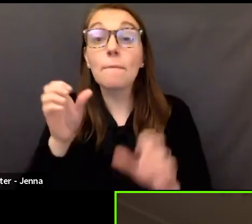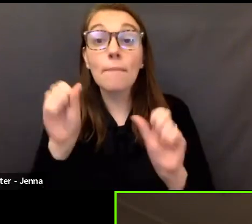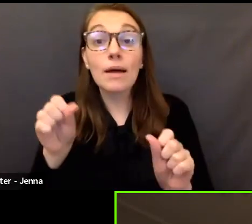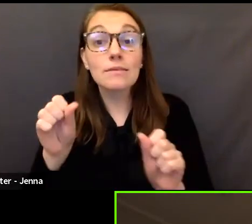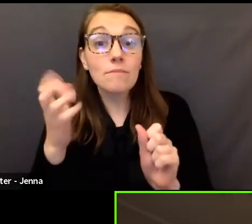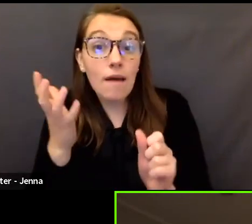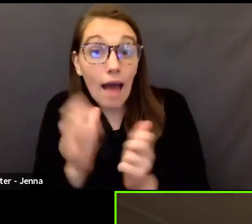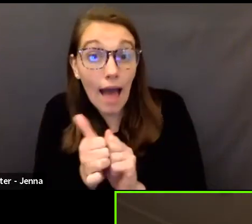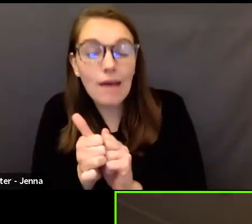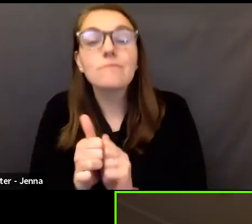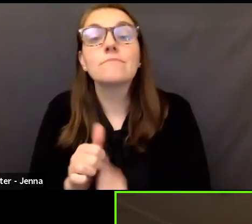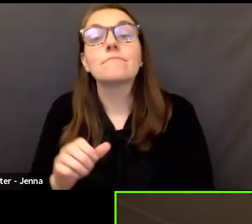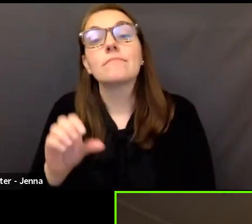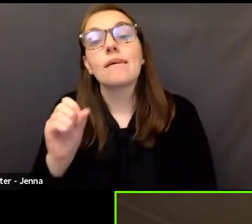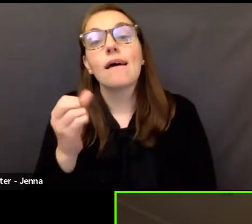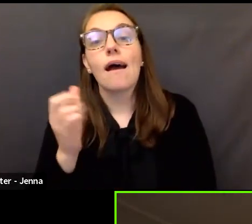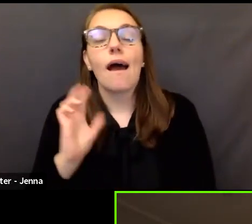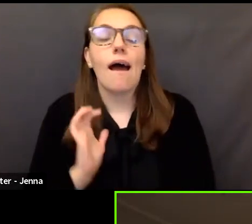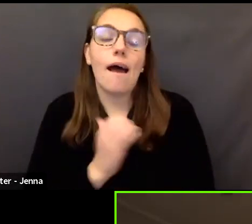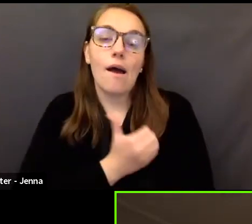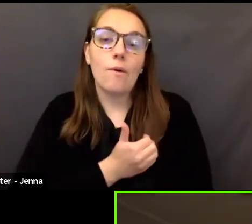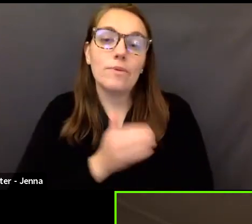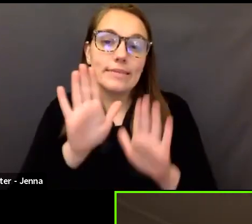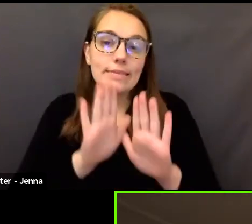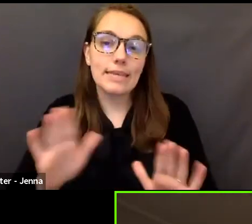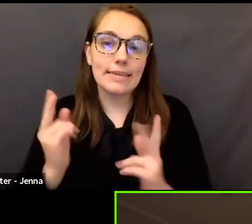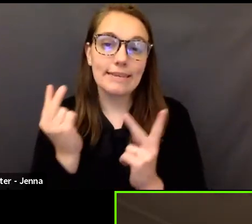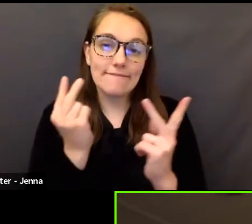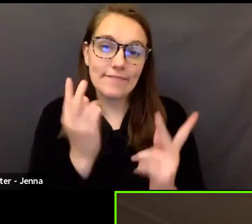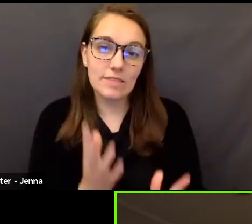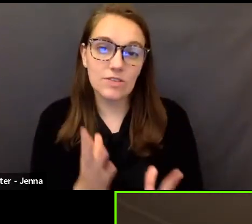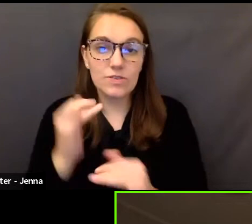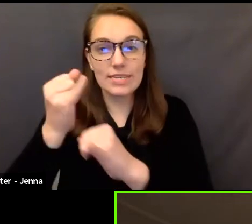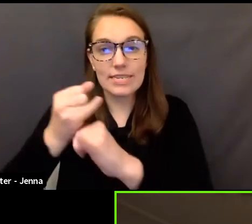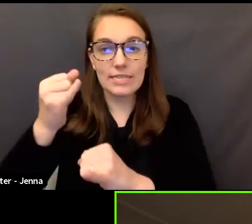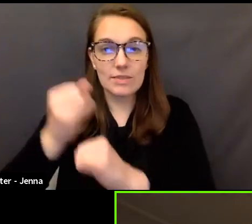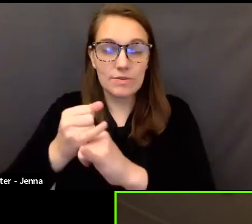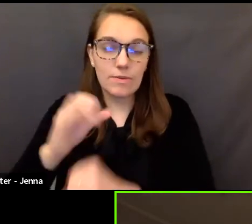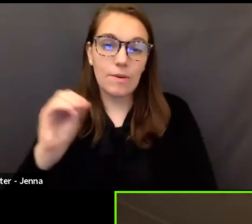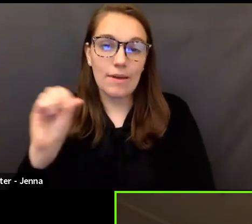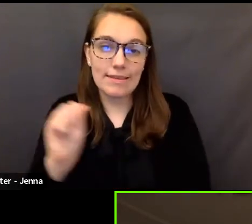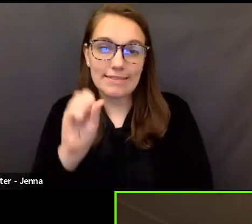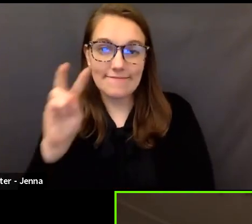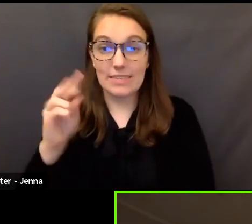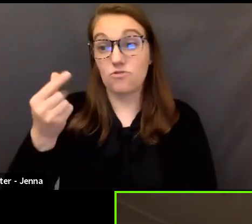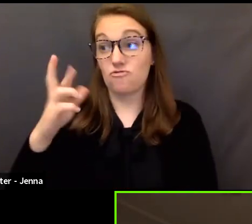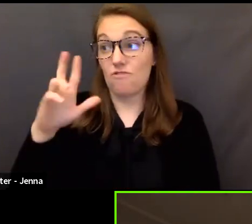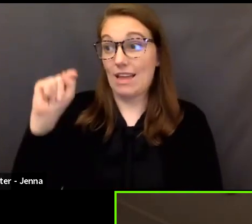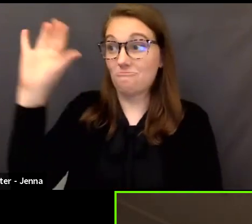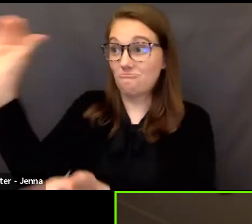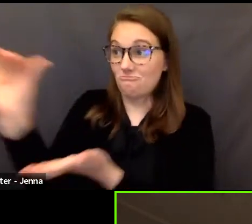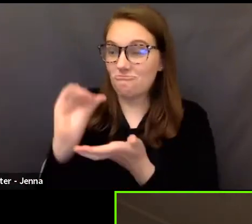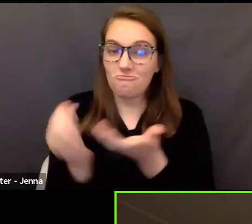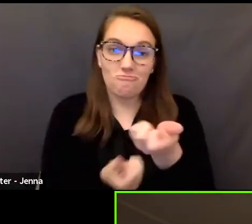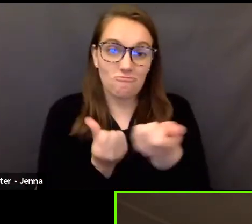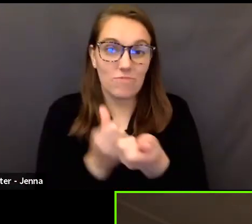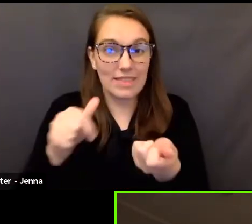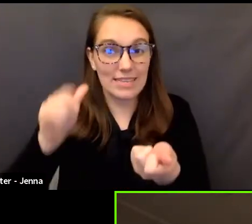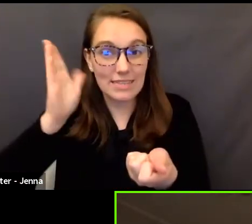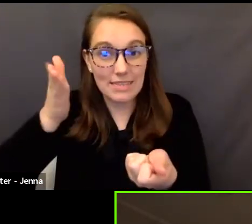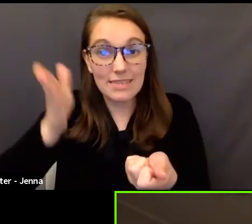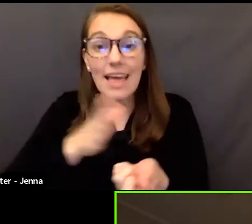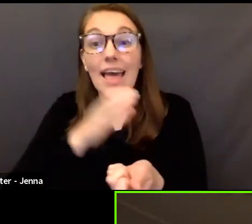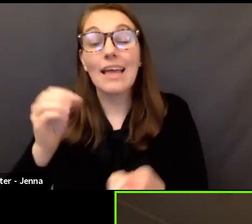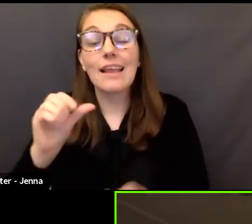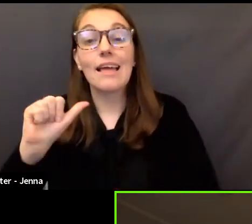Our Sunday Visitor Institute and co-sponsored by ACTUS, or the Academy of Catholic Hispanic Theologians of the U.S.,